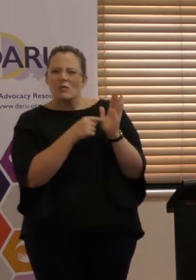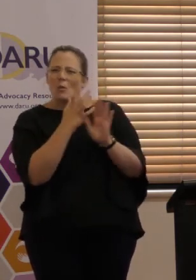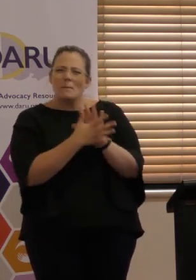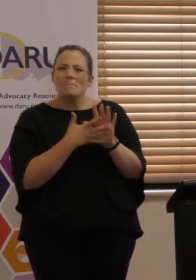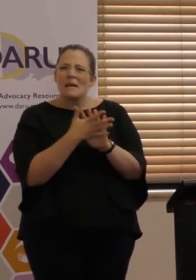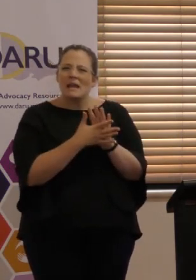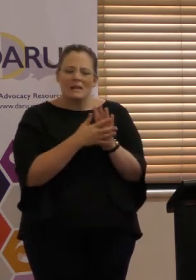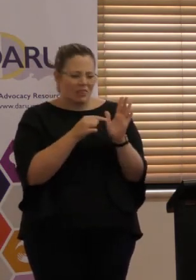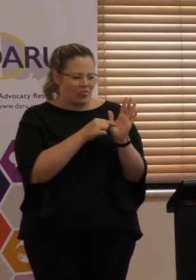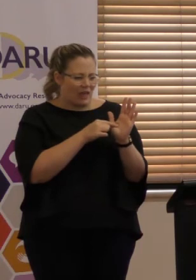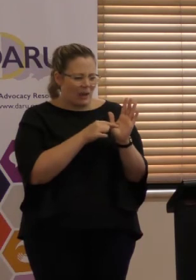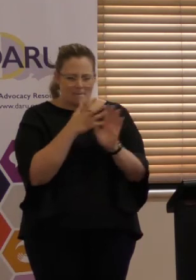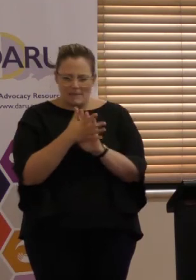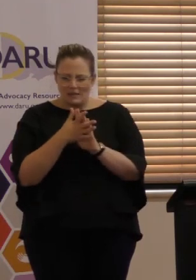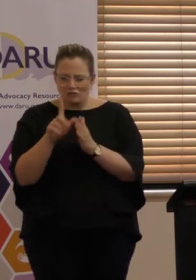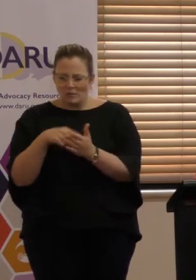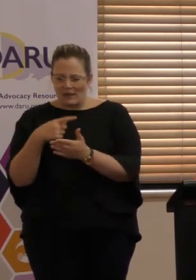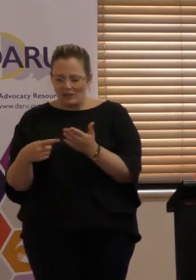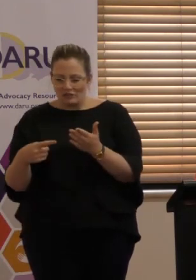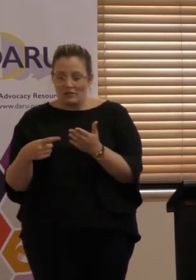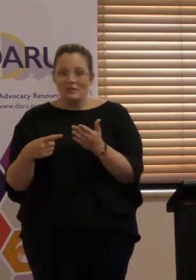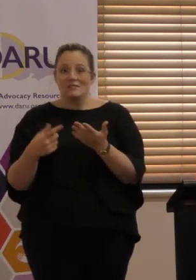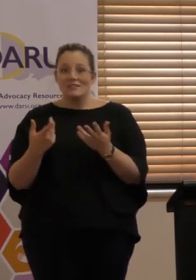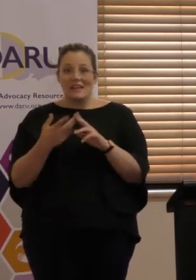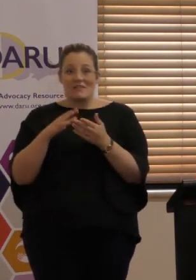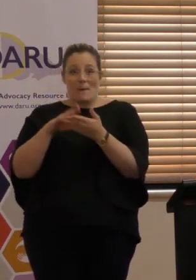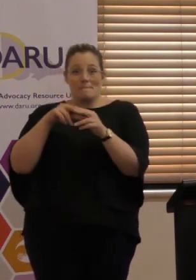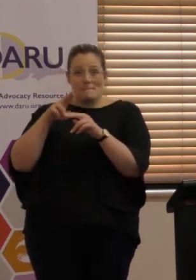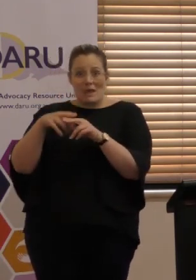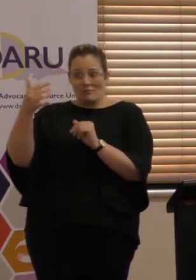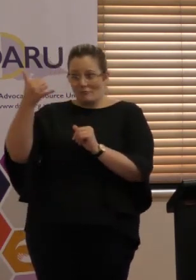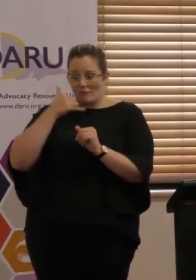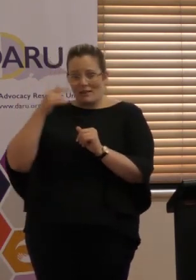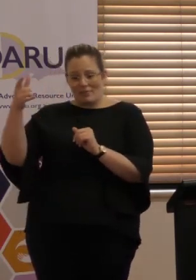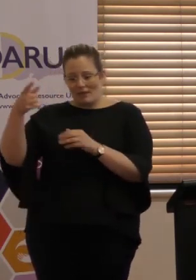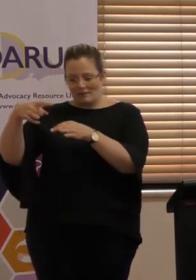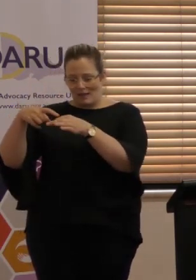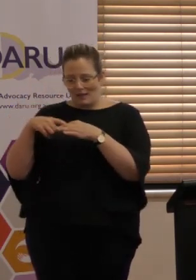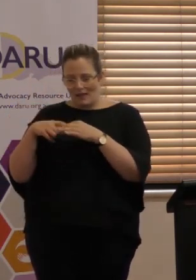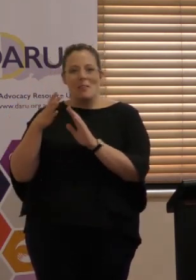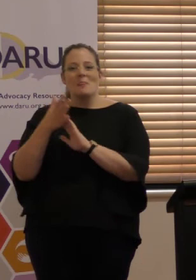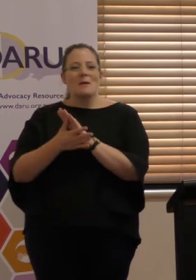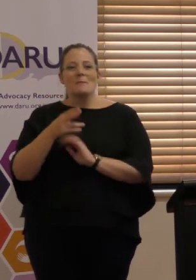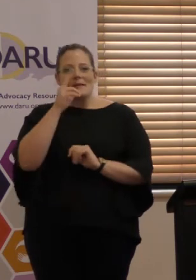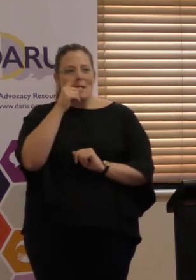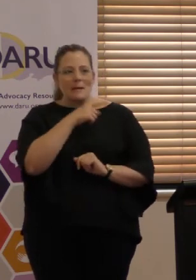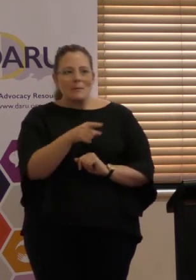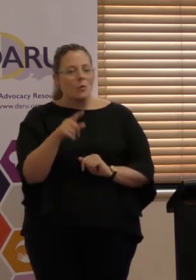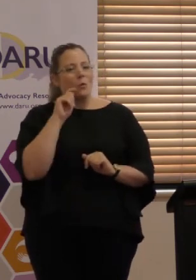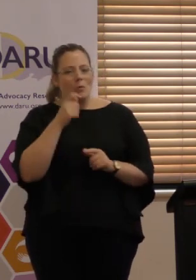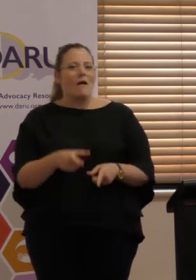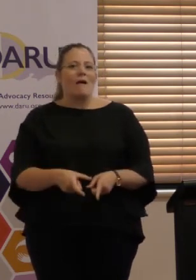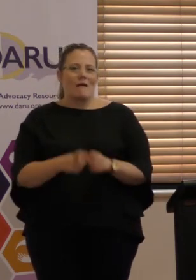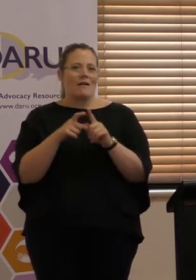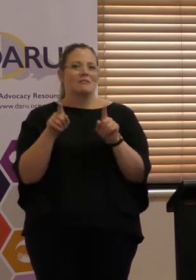being discriminatory? And I think if parents are calling up and asking those questions, young people themselves are going to be struggling with it